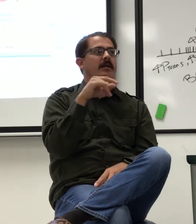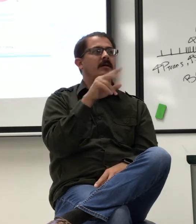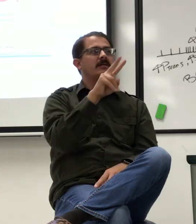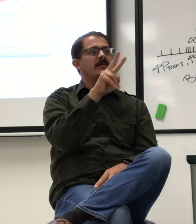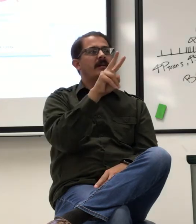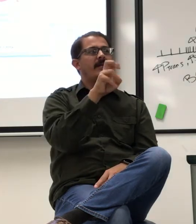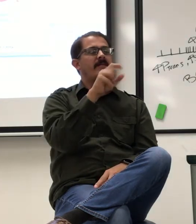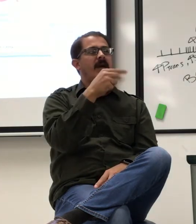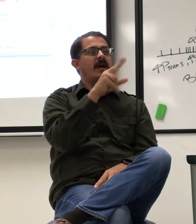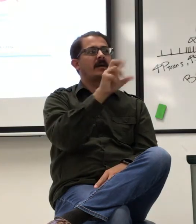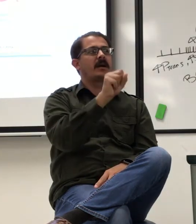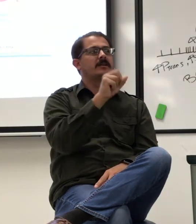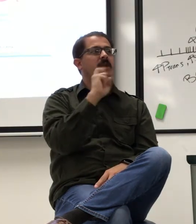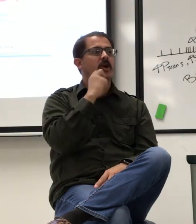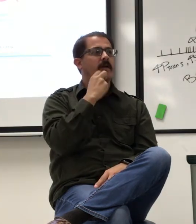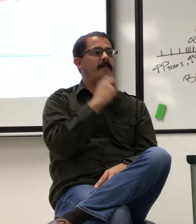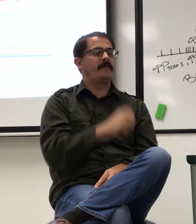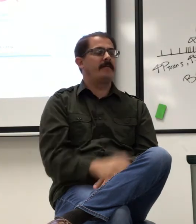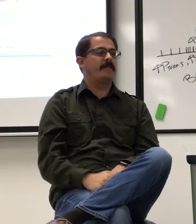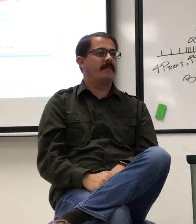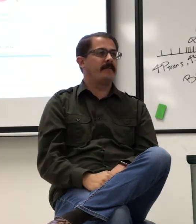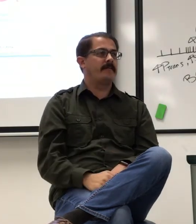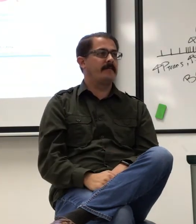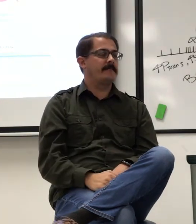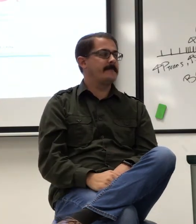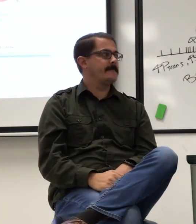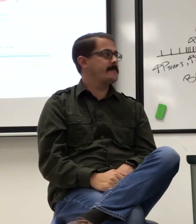vagus nerve. The vagus nerve.